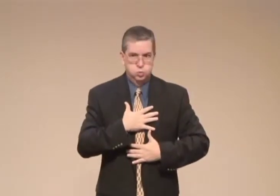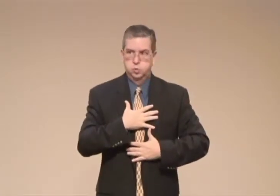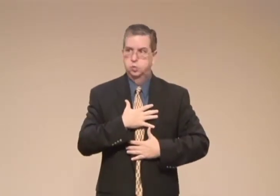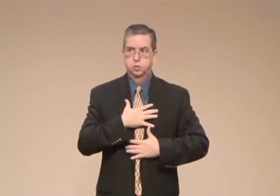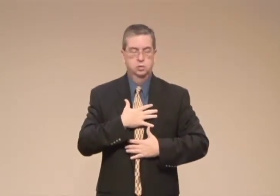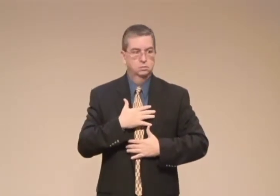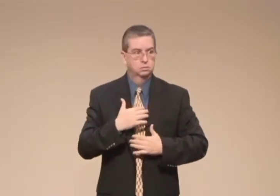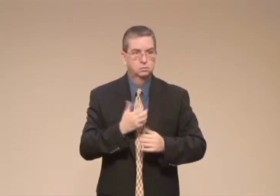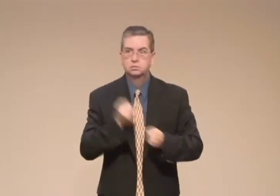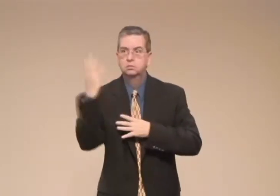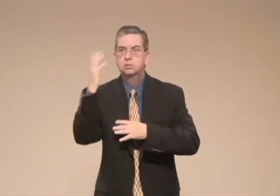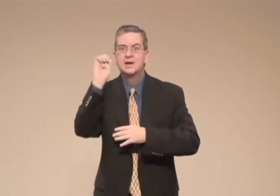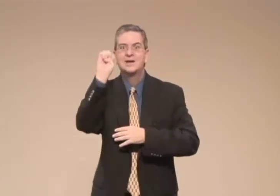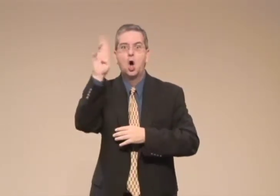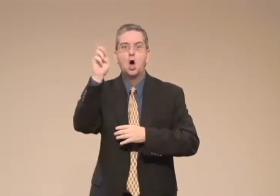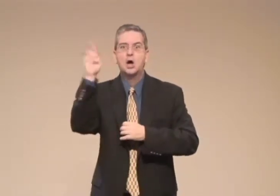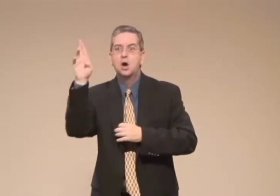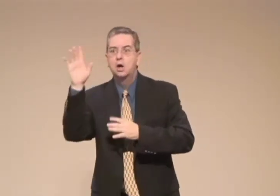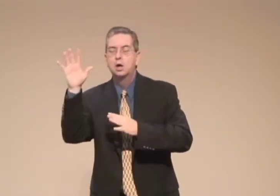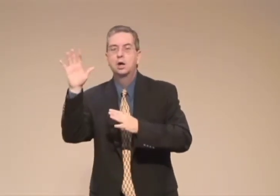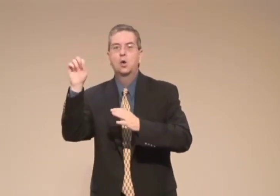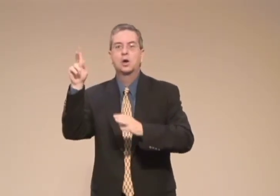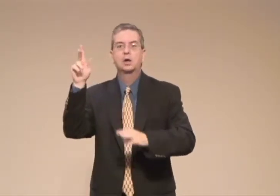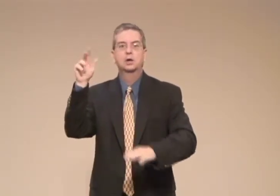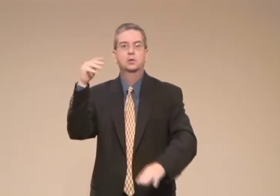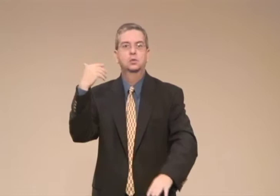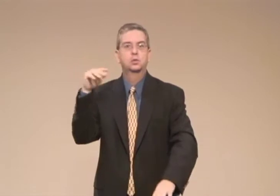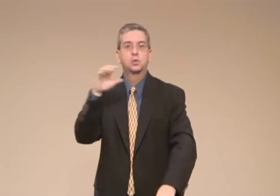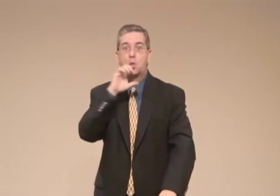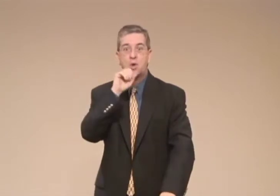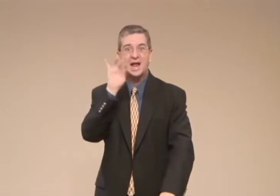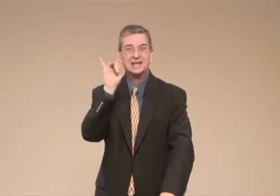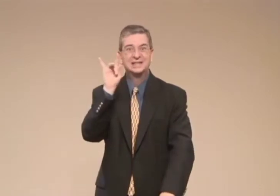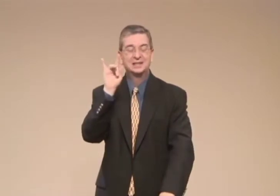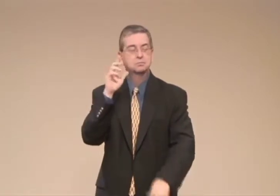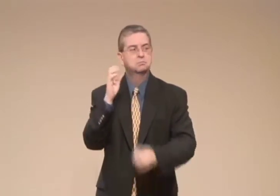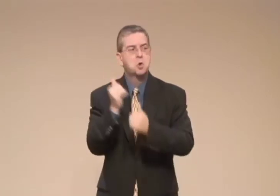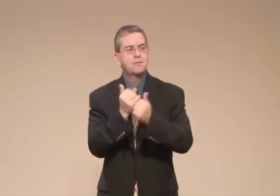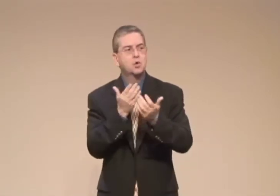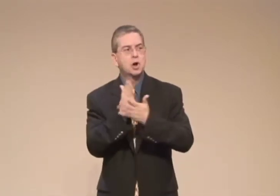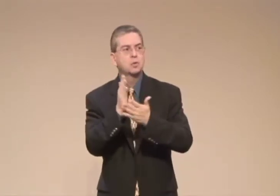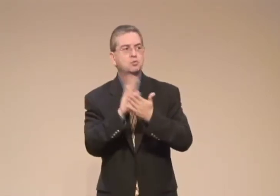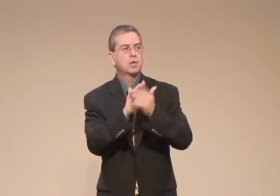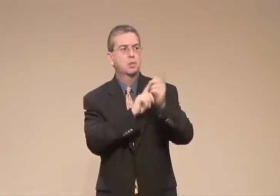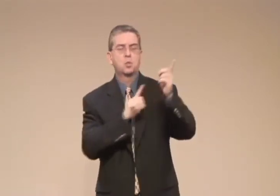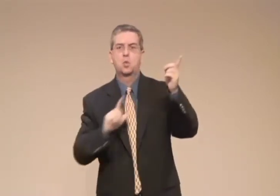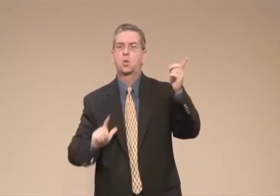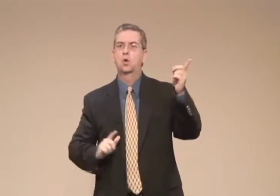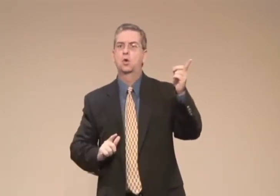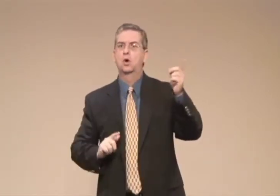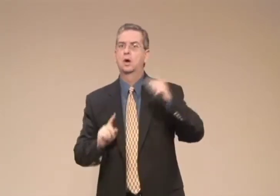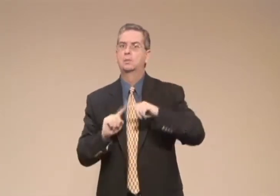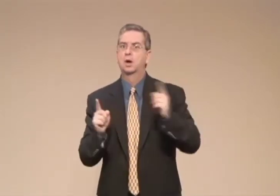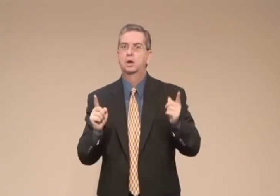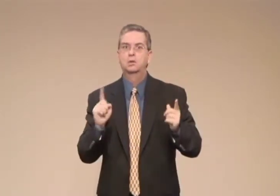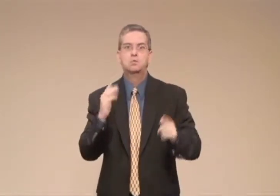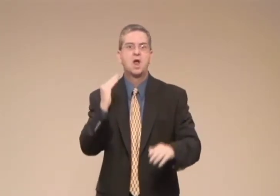just this morning Juan was having difficult breathing he had to be rushed to the emergency room